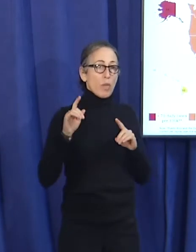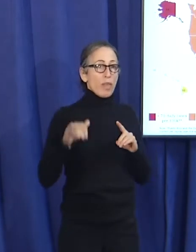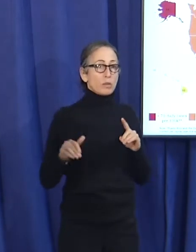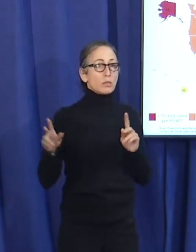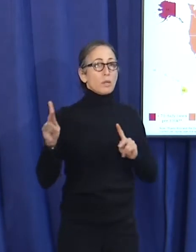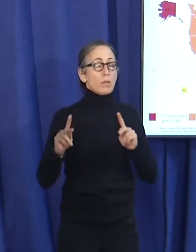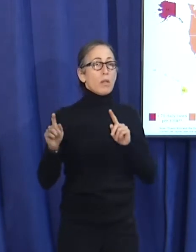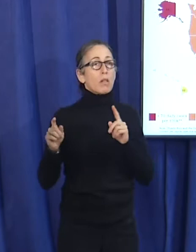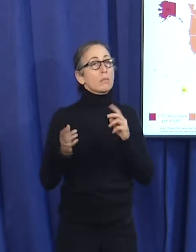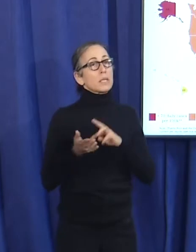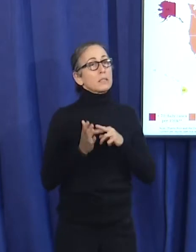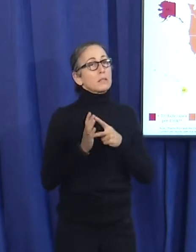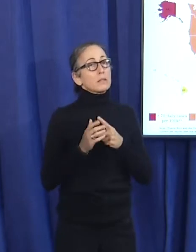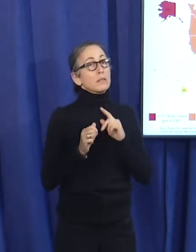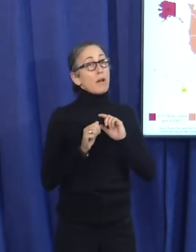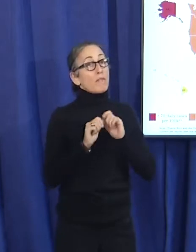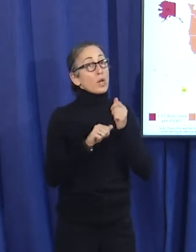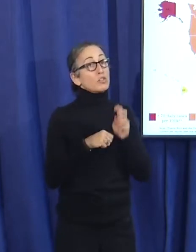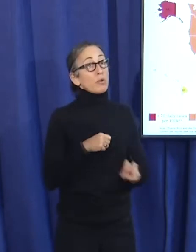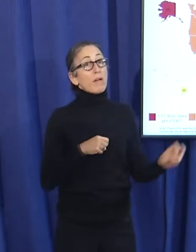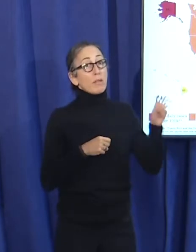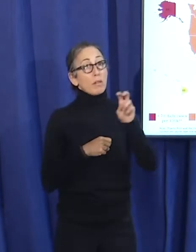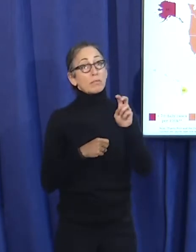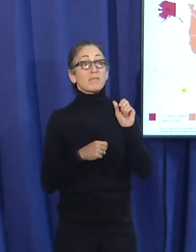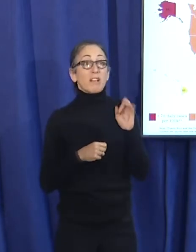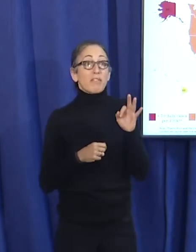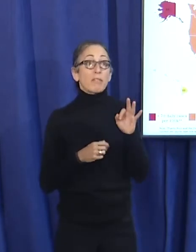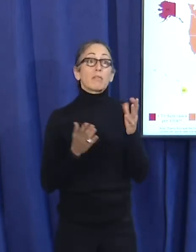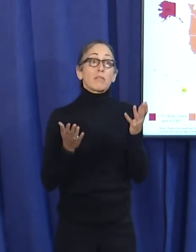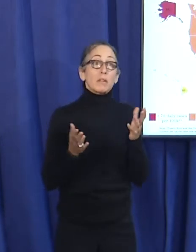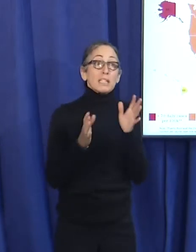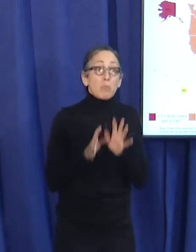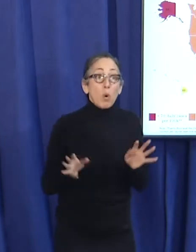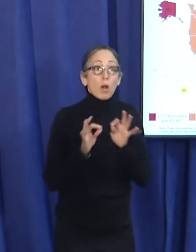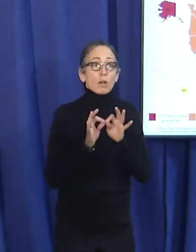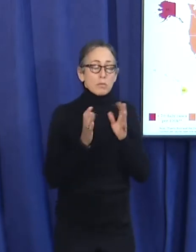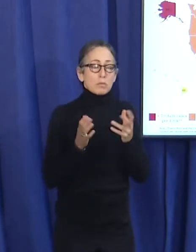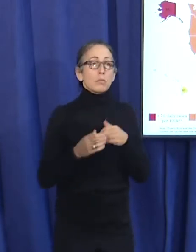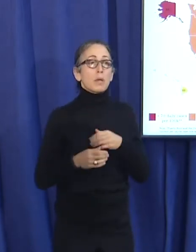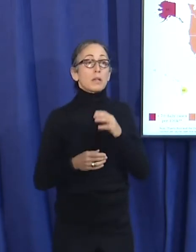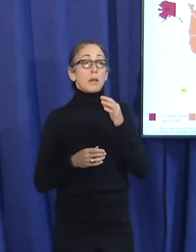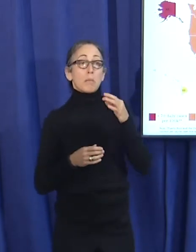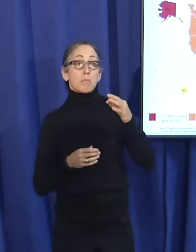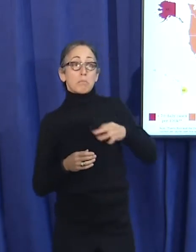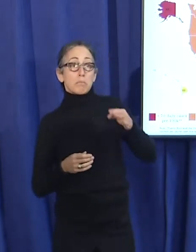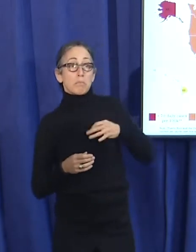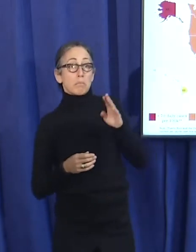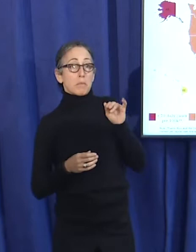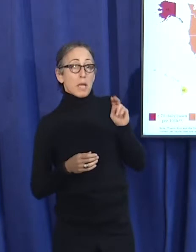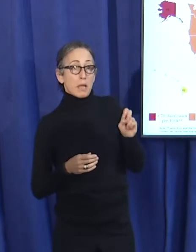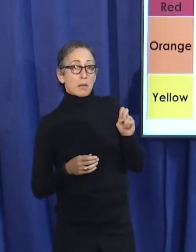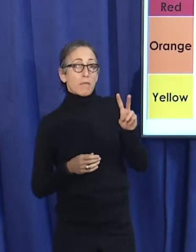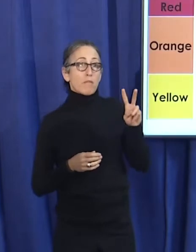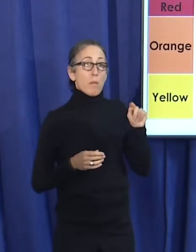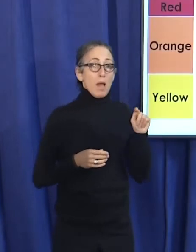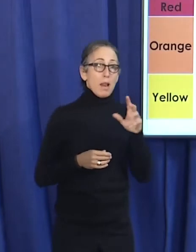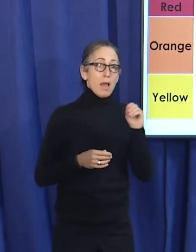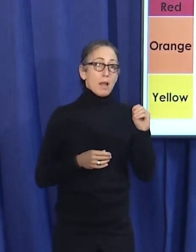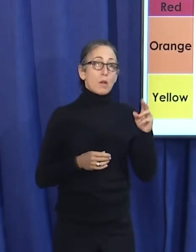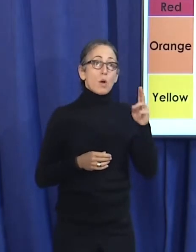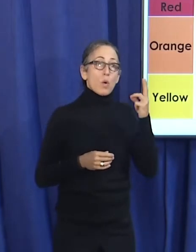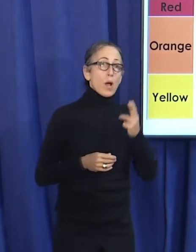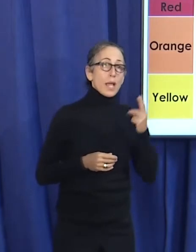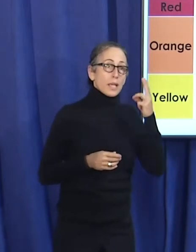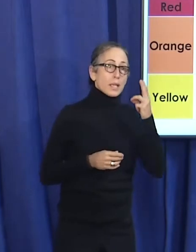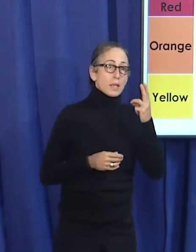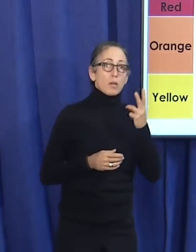so that you should really avoid travel unless it's essential. That's Maine, Vermont, and Hawaii. All of the other states are either in the